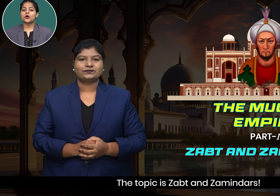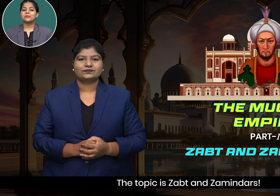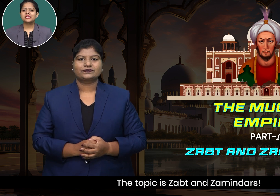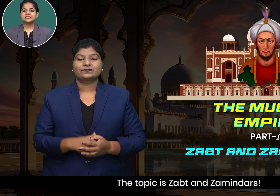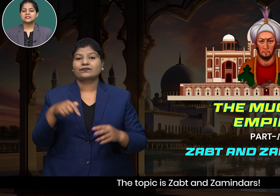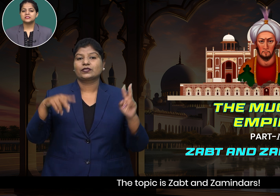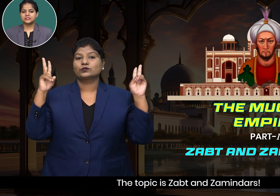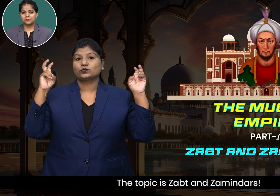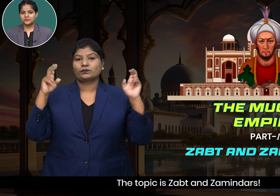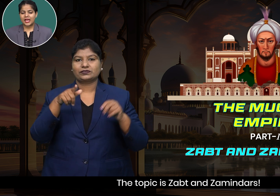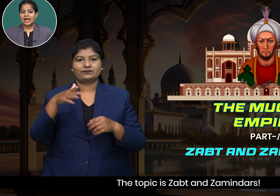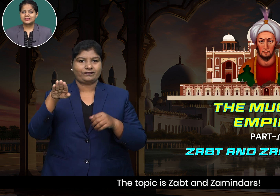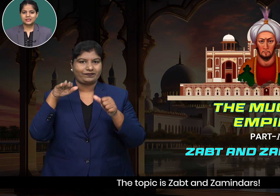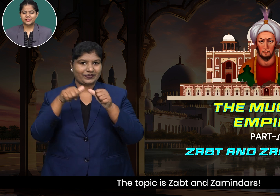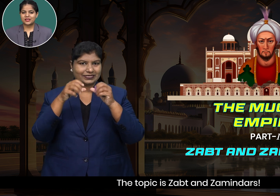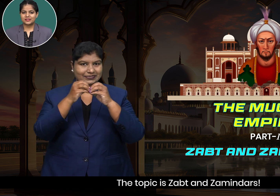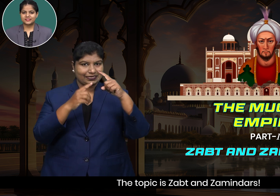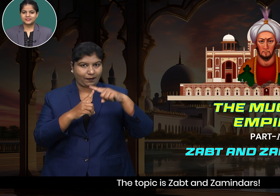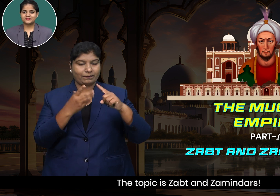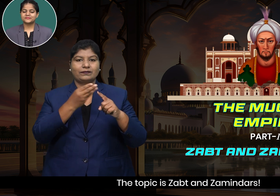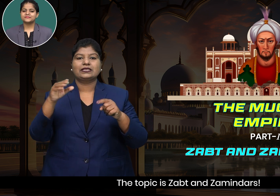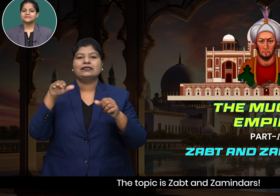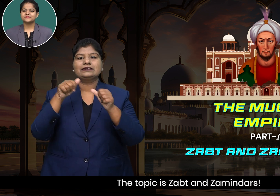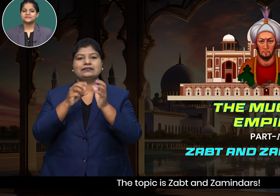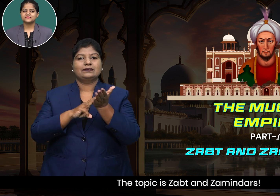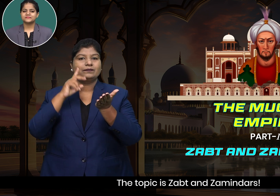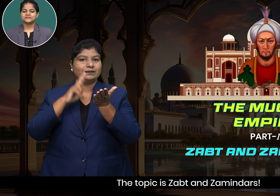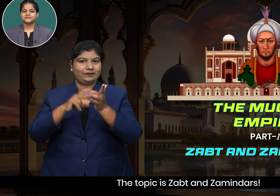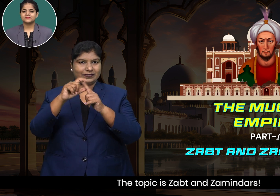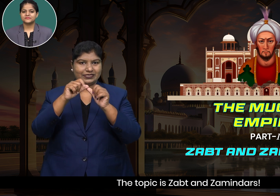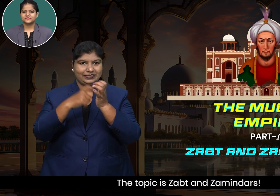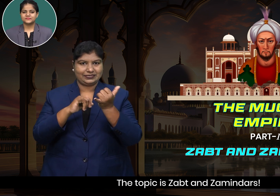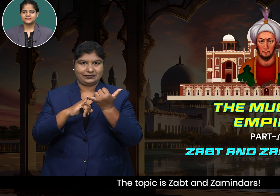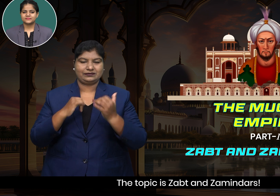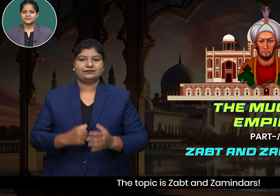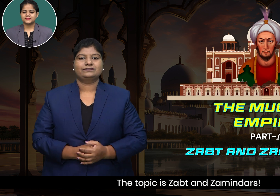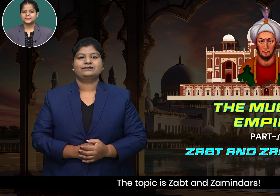The topic is Zabt and Zamindars.